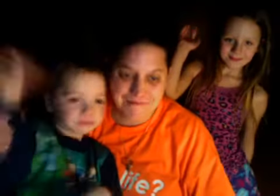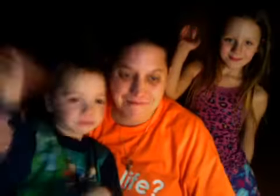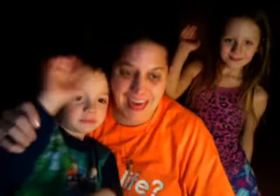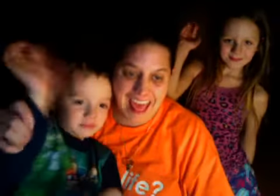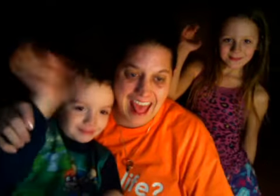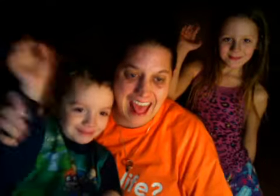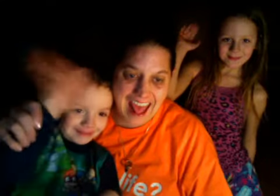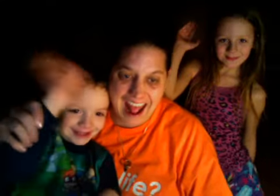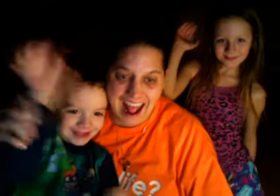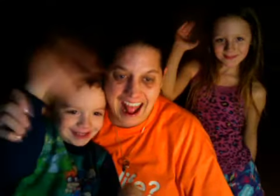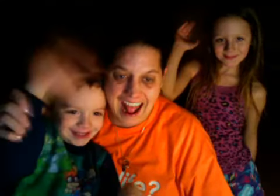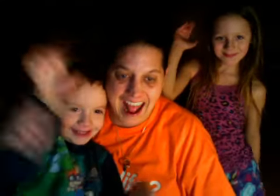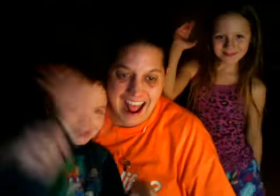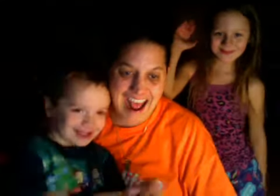makes no longer land,